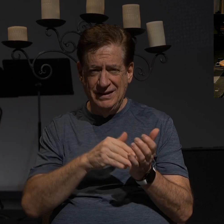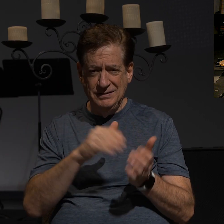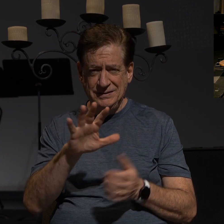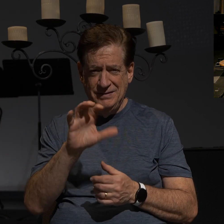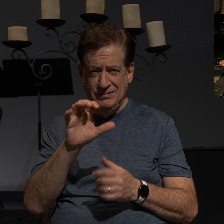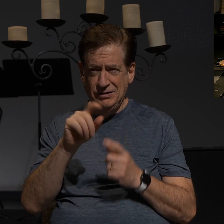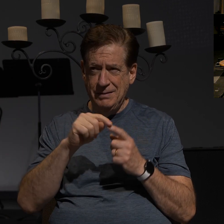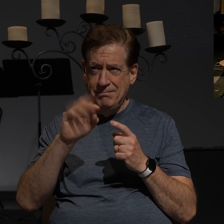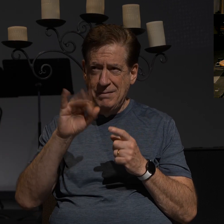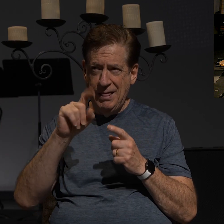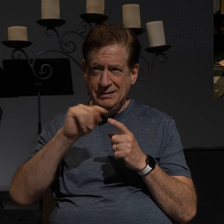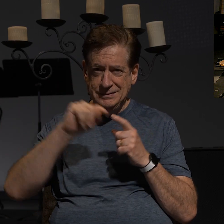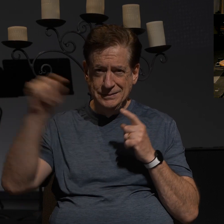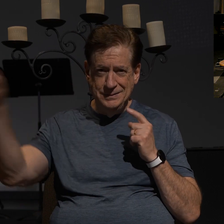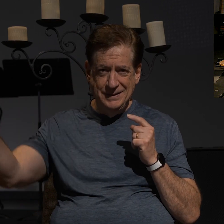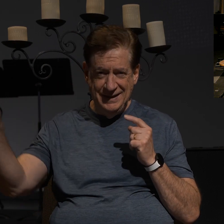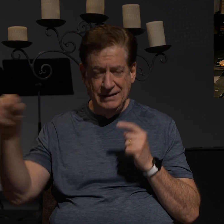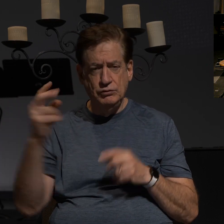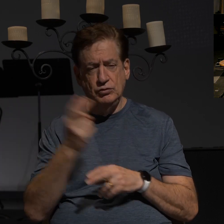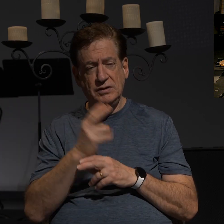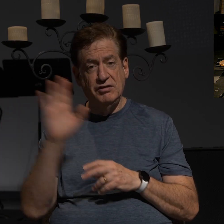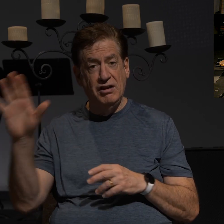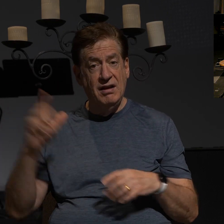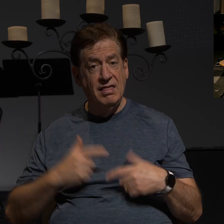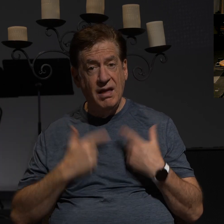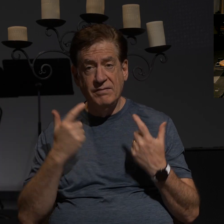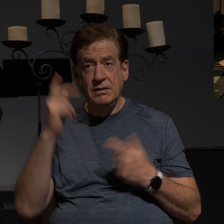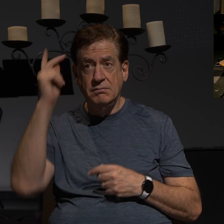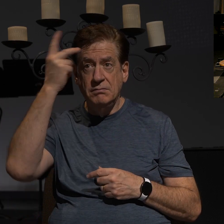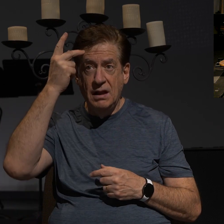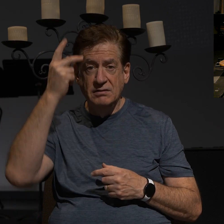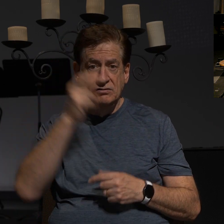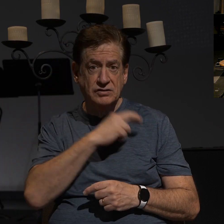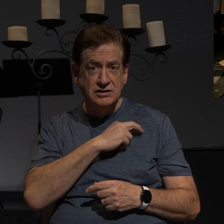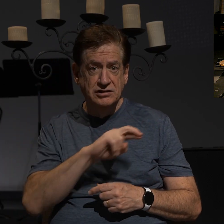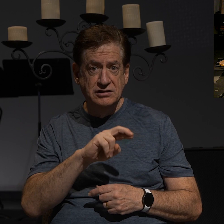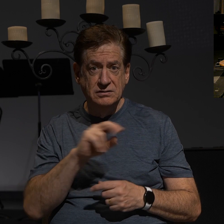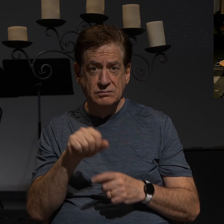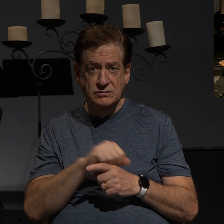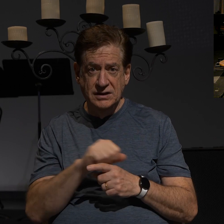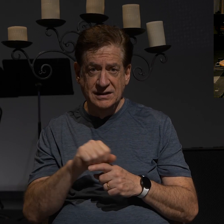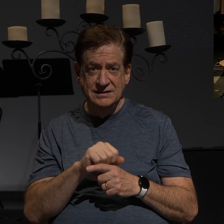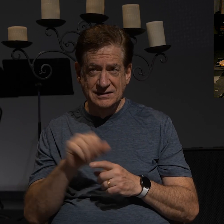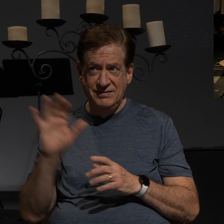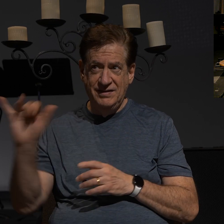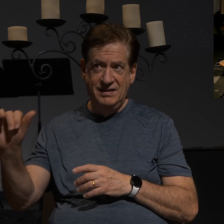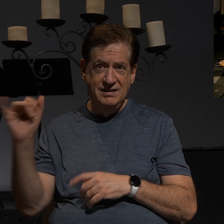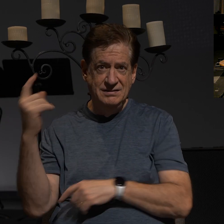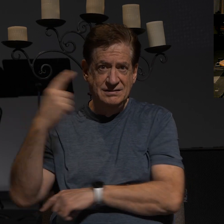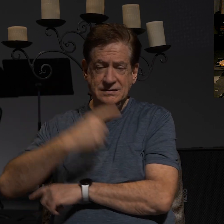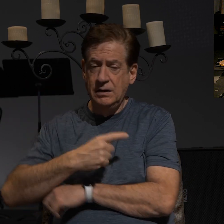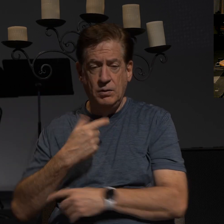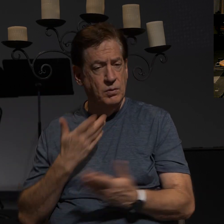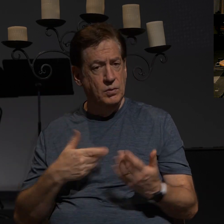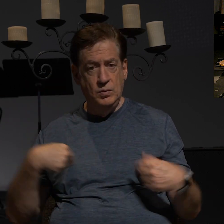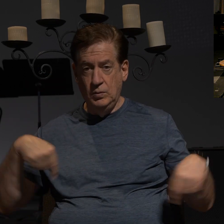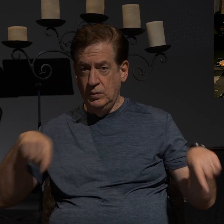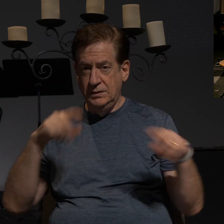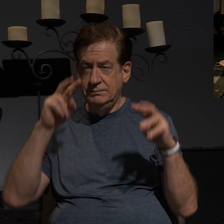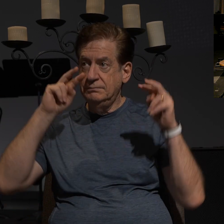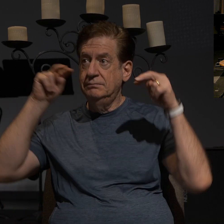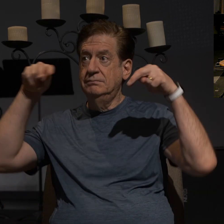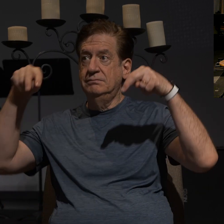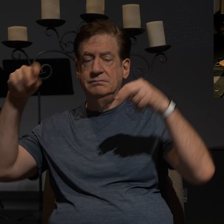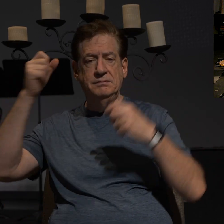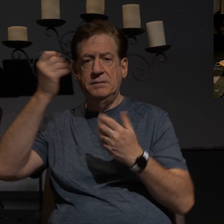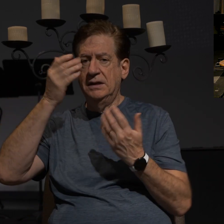the region, the lifestyle, the politics, and the religious practices of the day. And so while we may not quite understand what Hosea